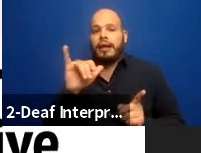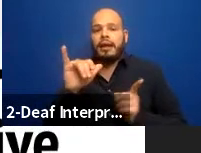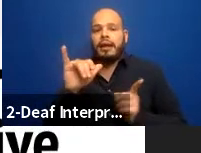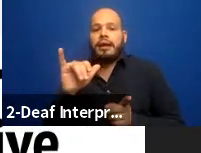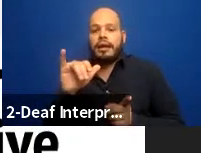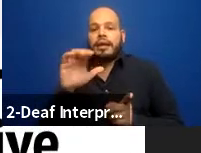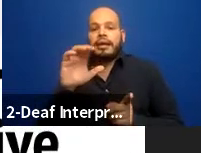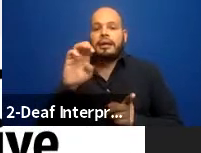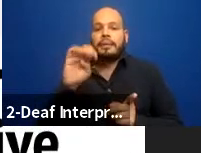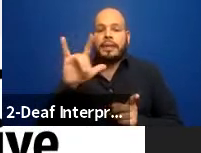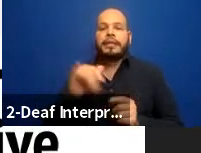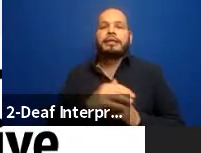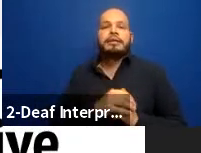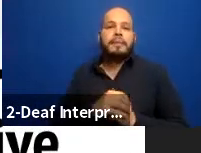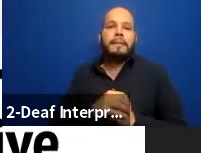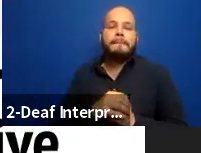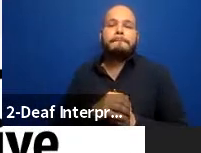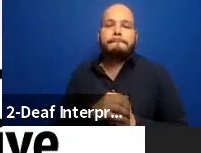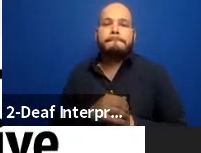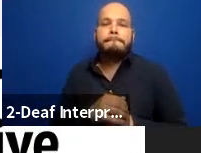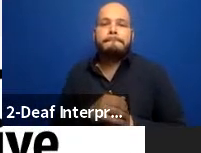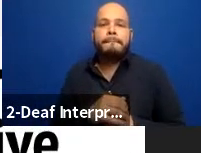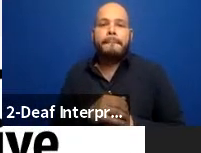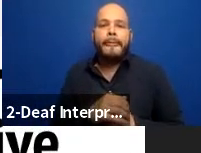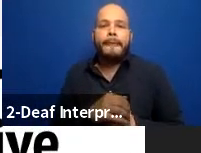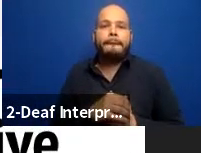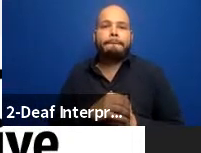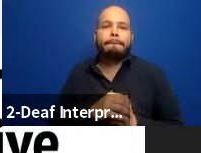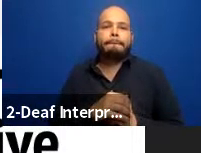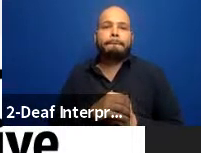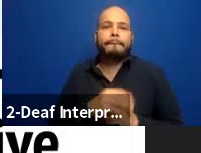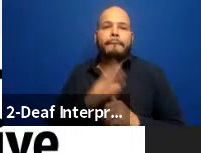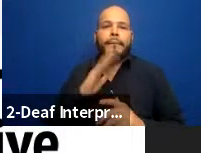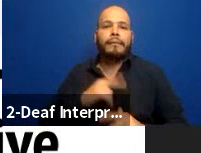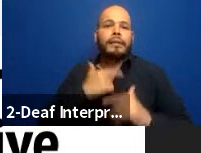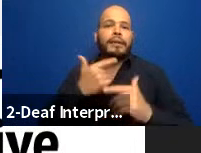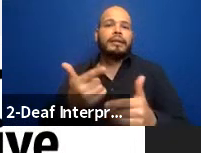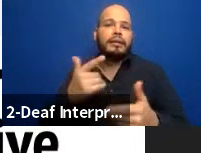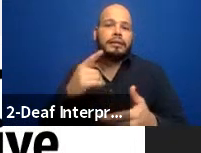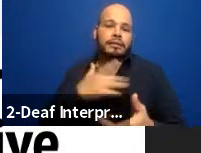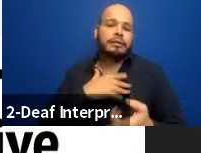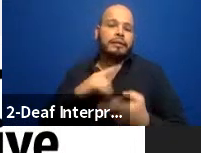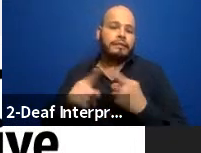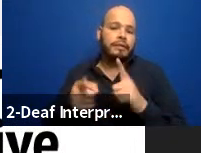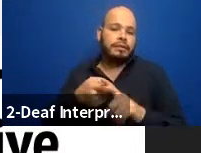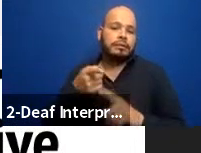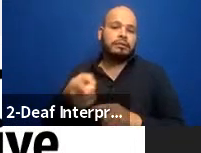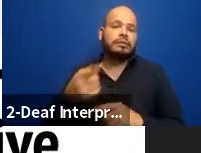go ahead and now pass it over to my good friend and comrade, David Stovall.